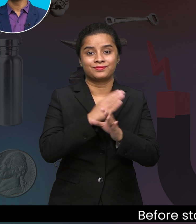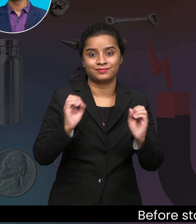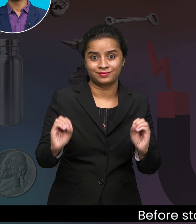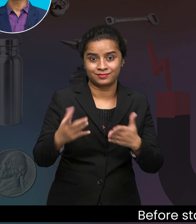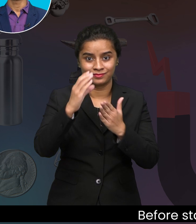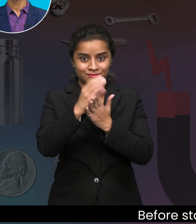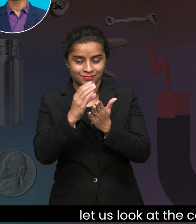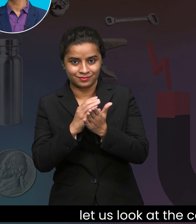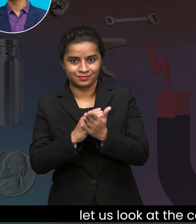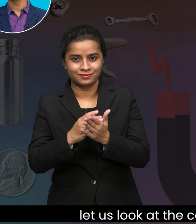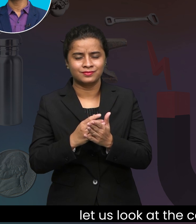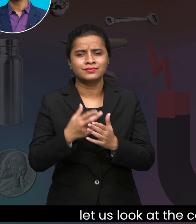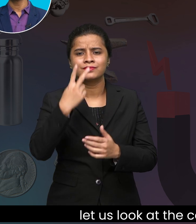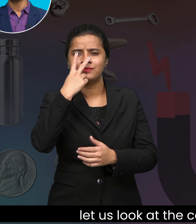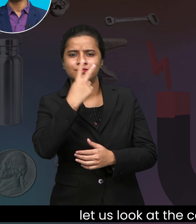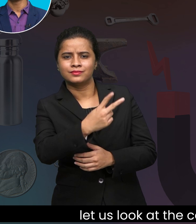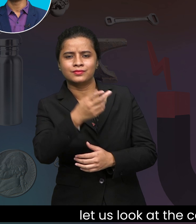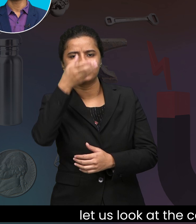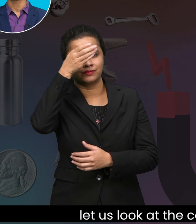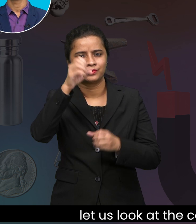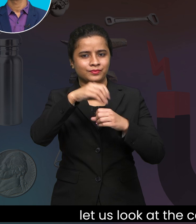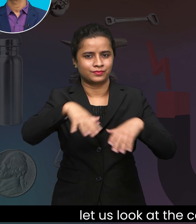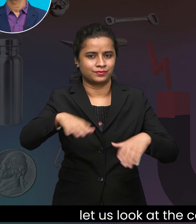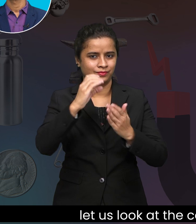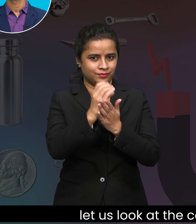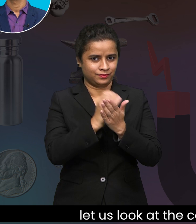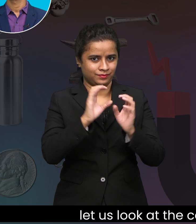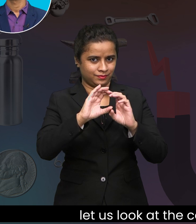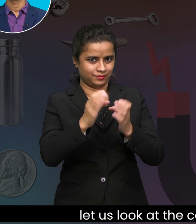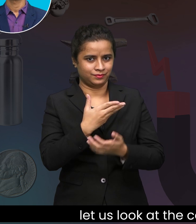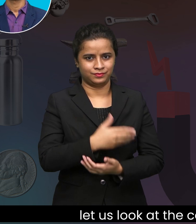Before starting the session, let us look at the concept map of this session.